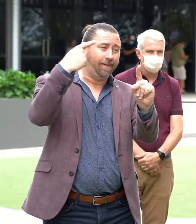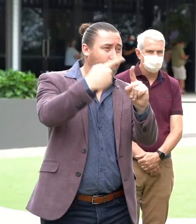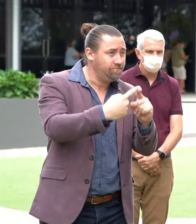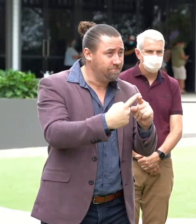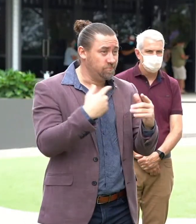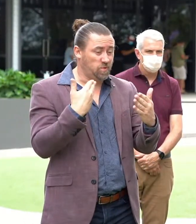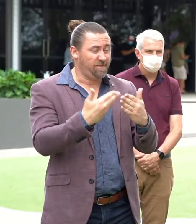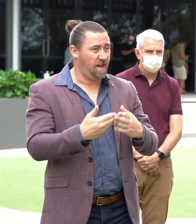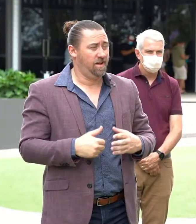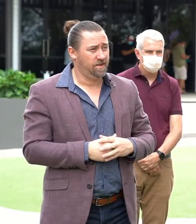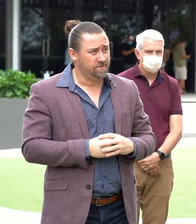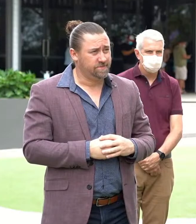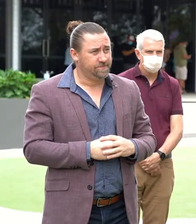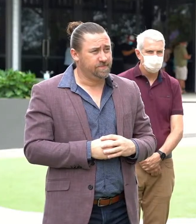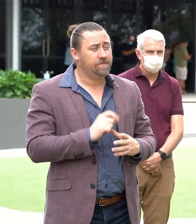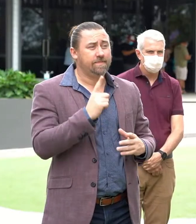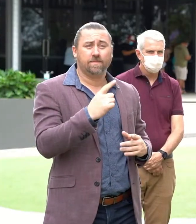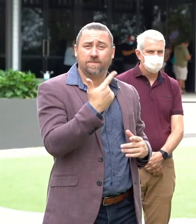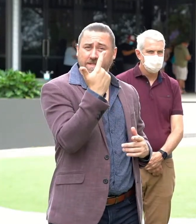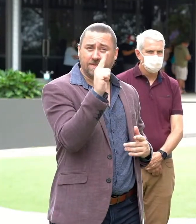Queensland. We're up to